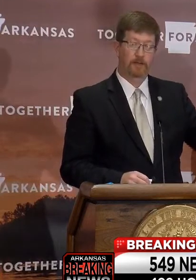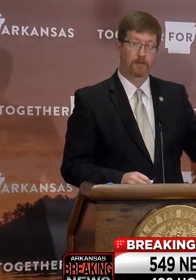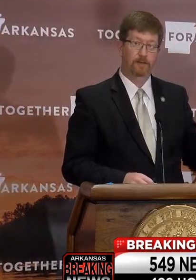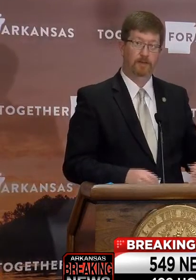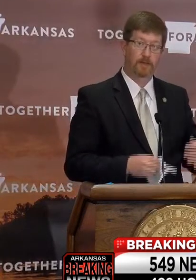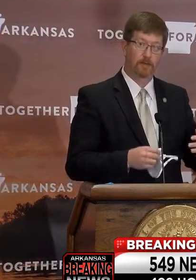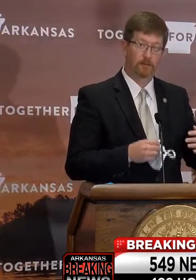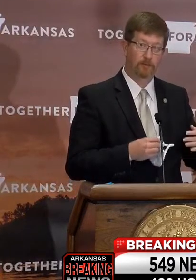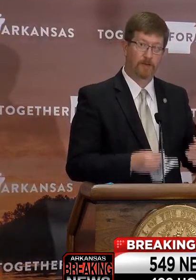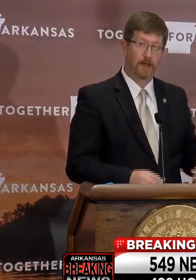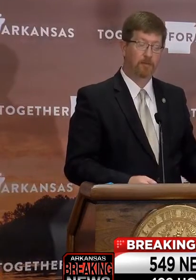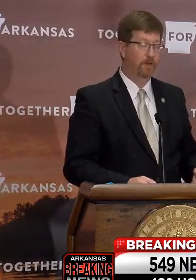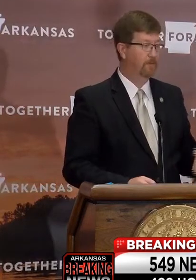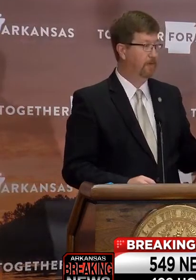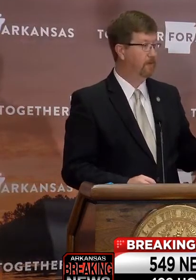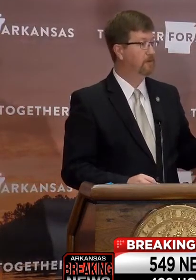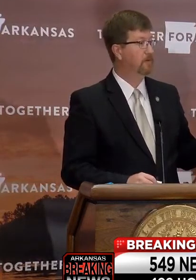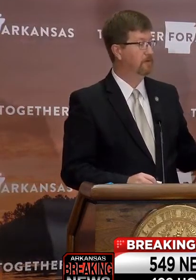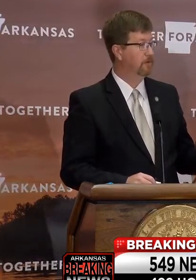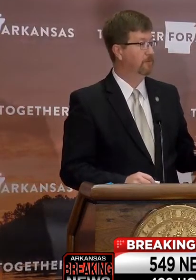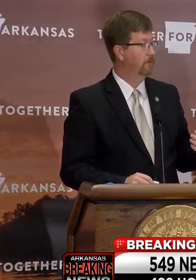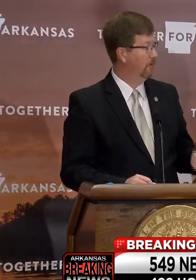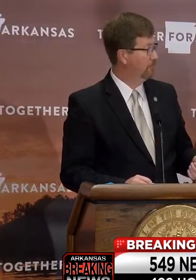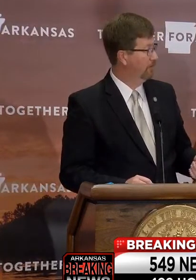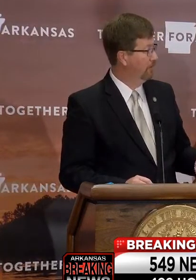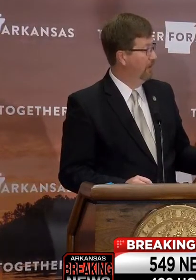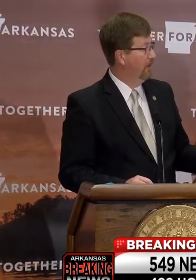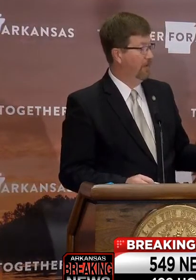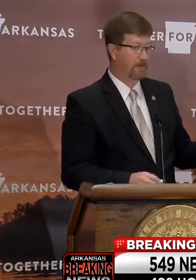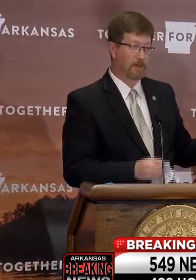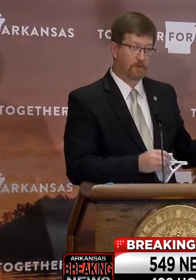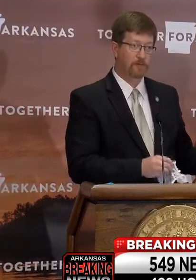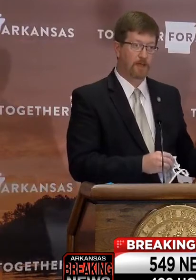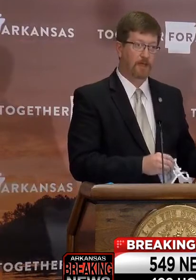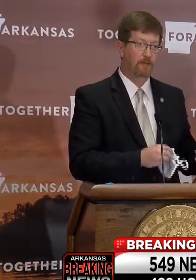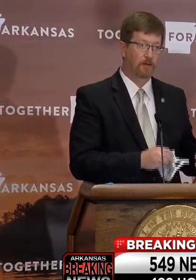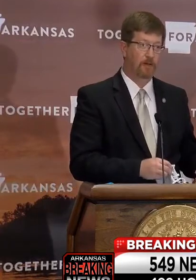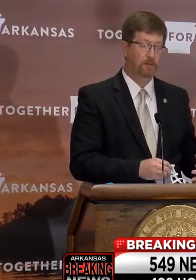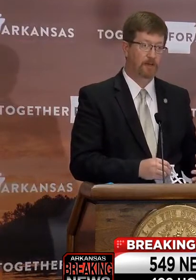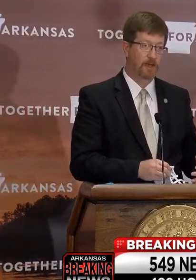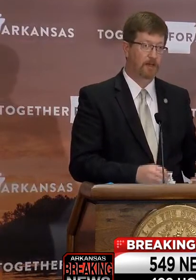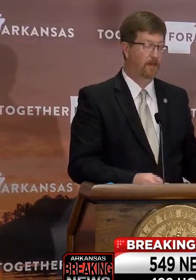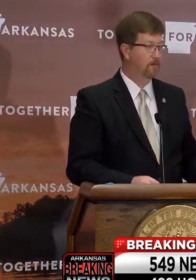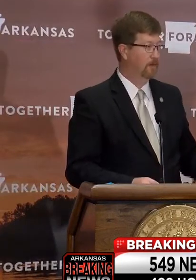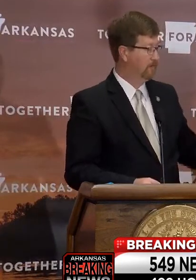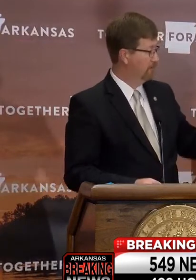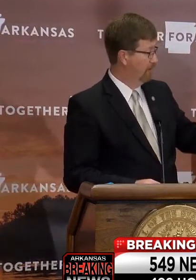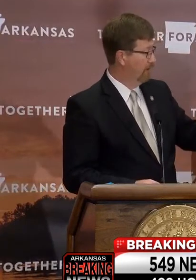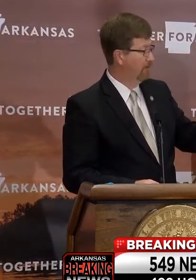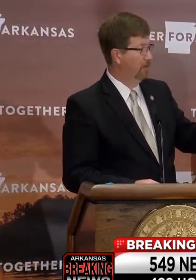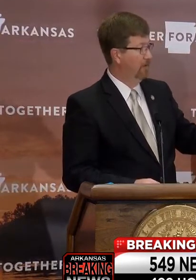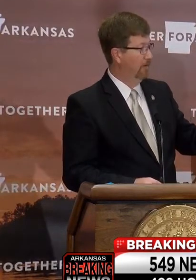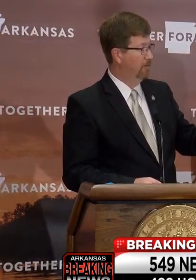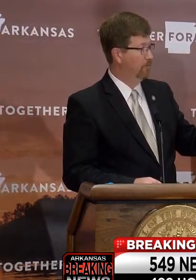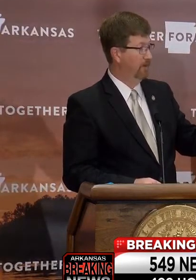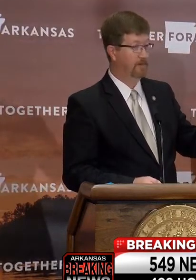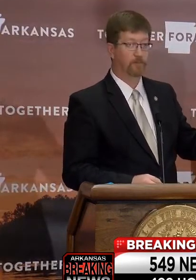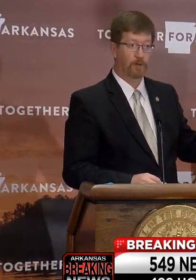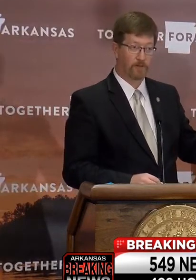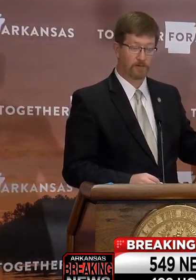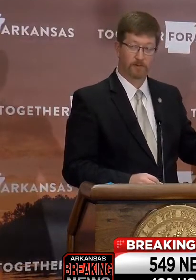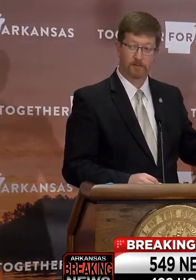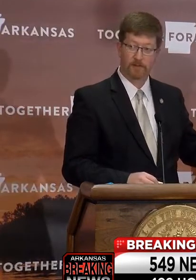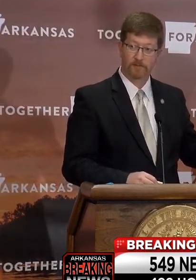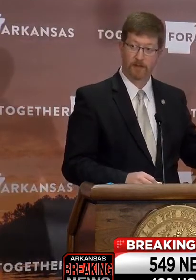screen is, again, a refinement of things to consider for districts as they understand their local data, as they understand this